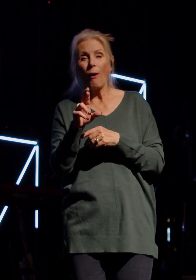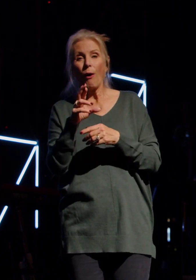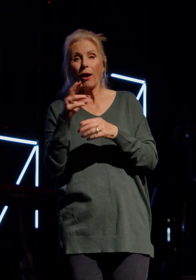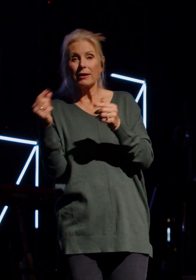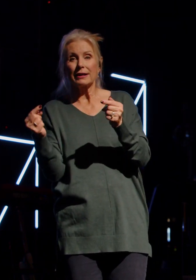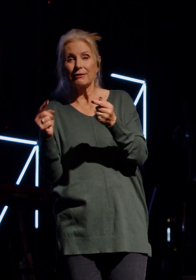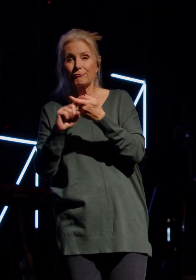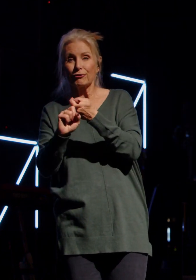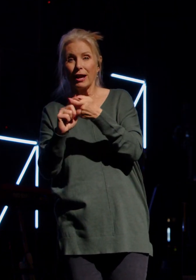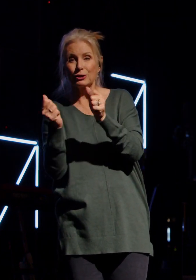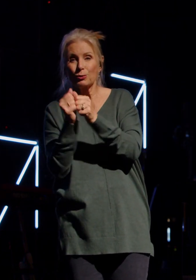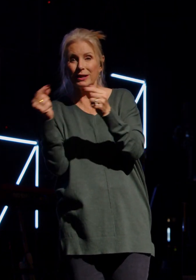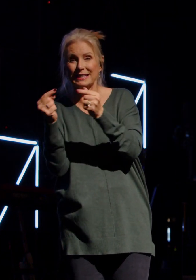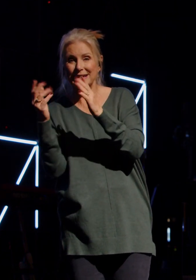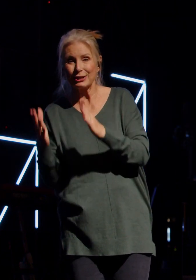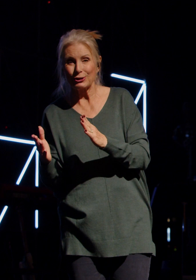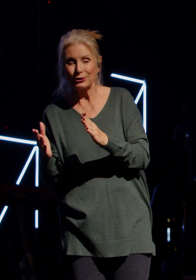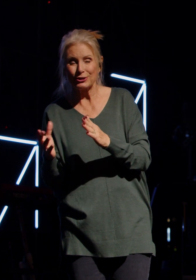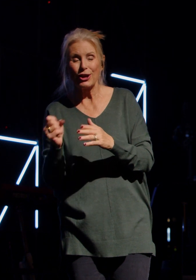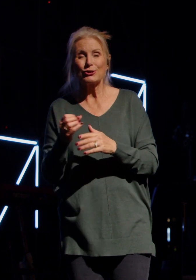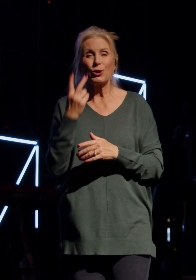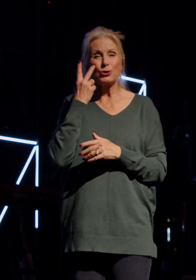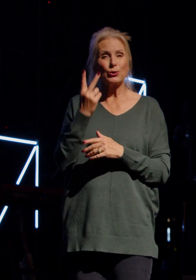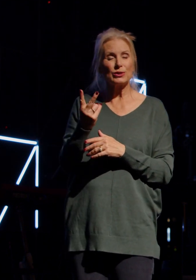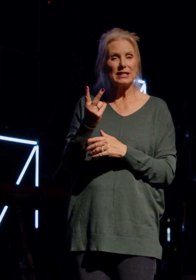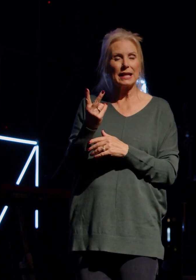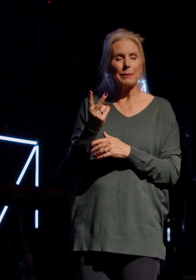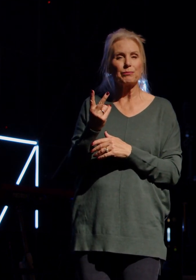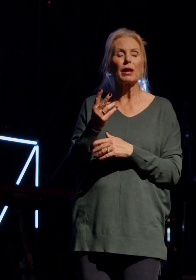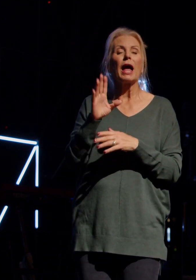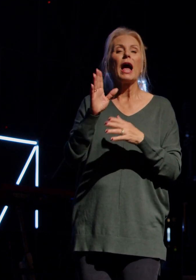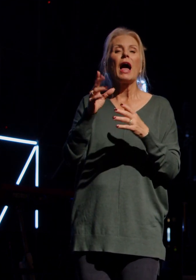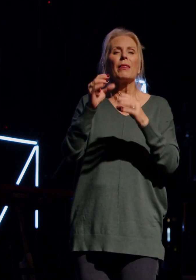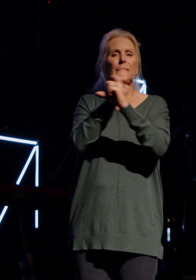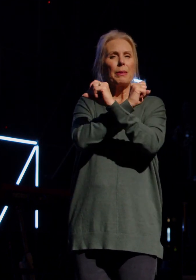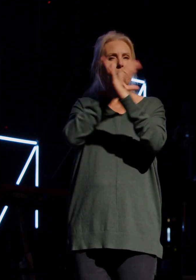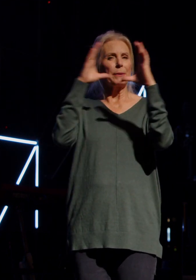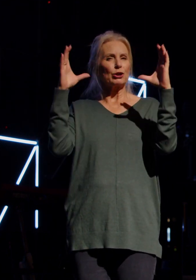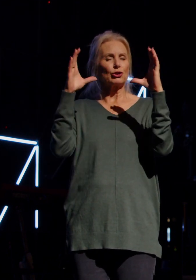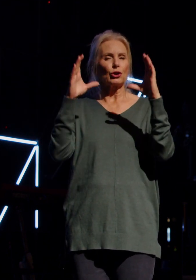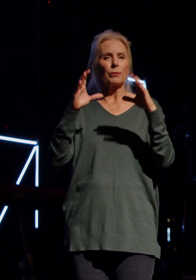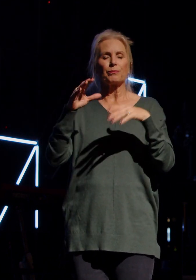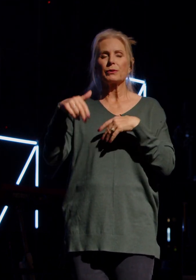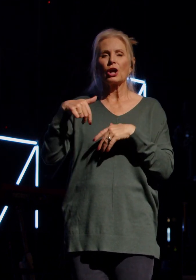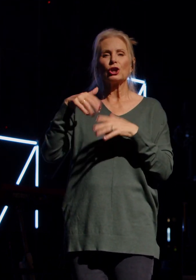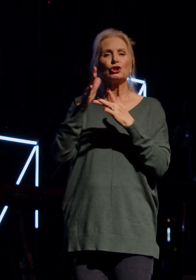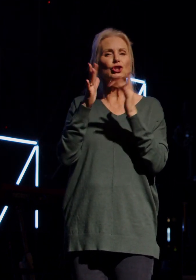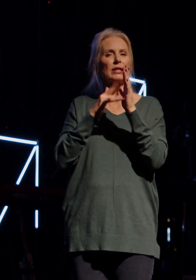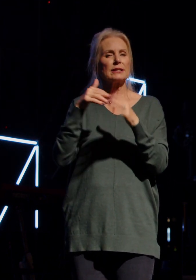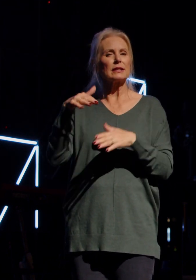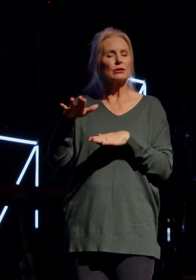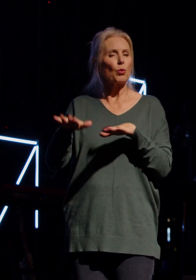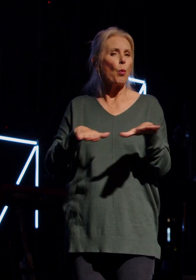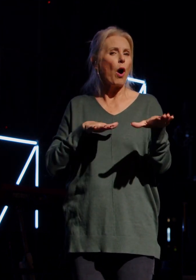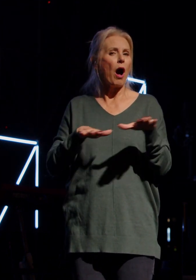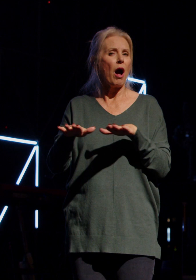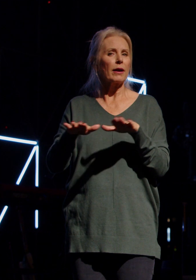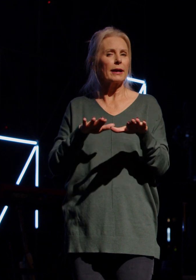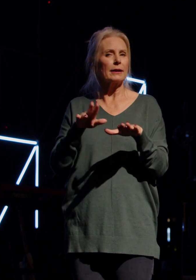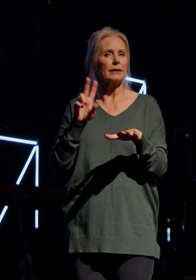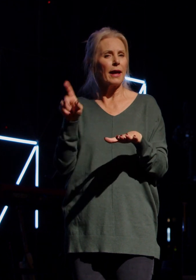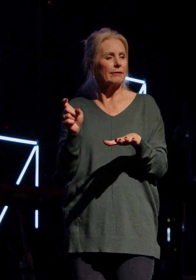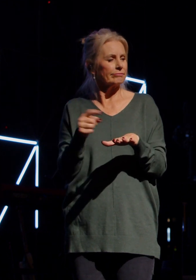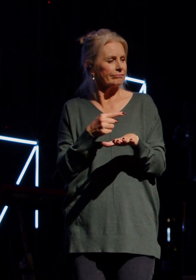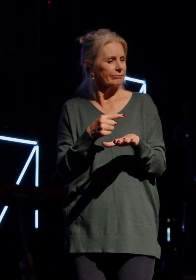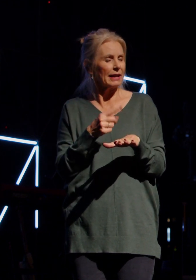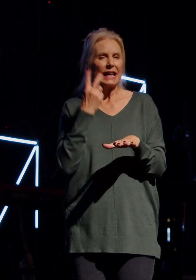this last story, we see Jesus is walking by the sea when he sees Levi at the tax collector booth.